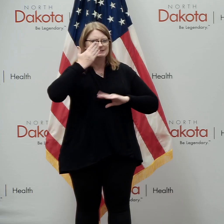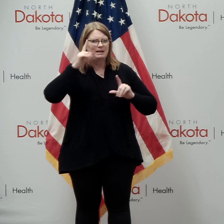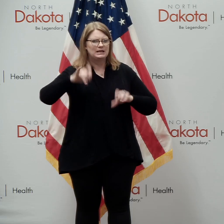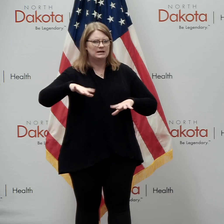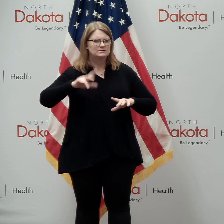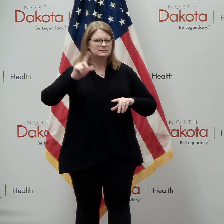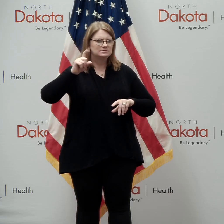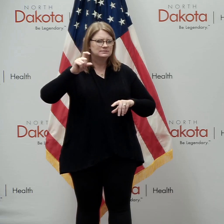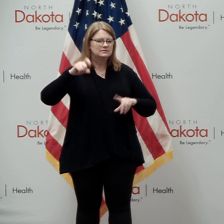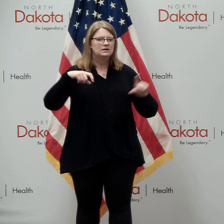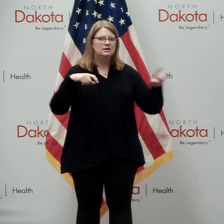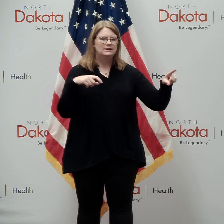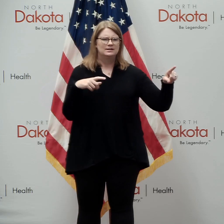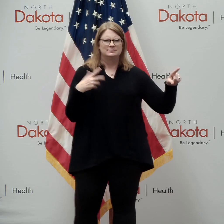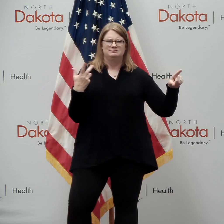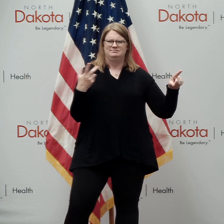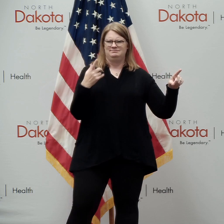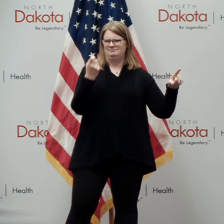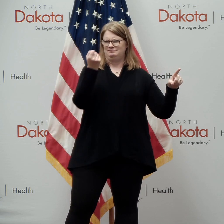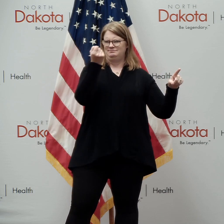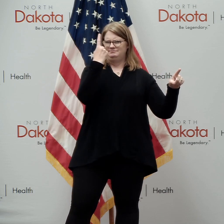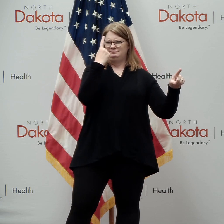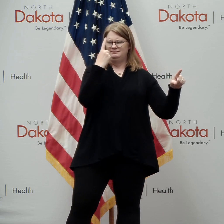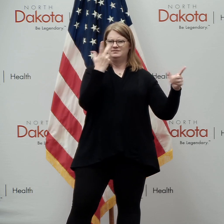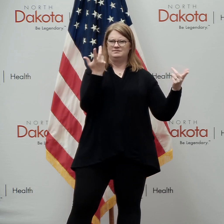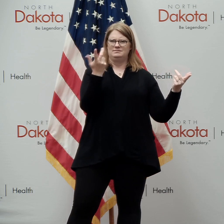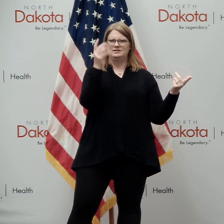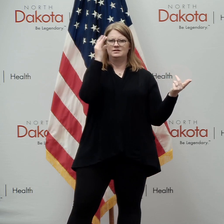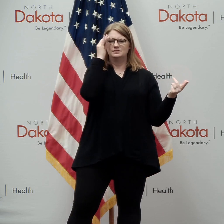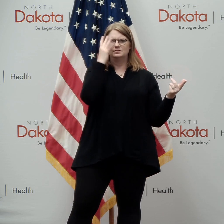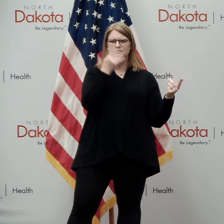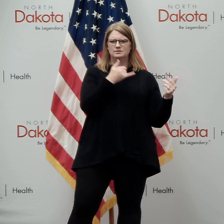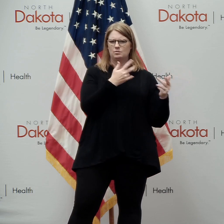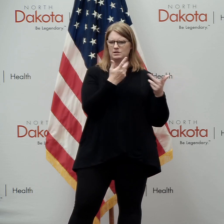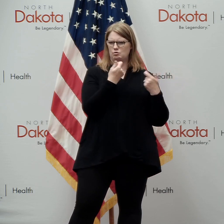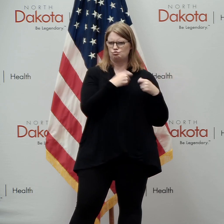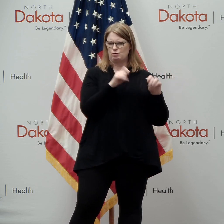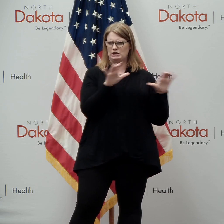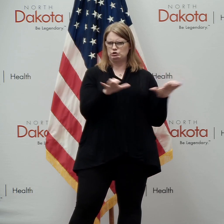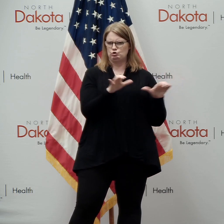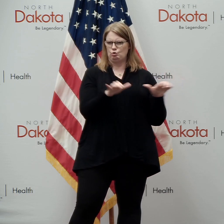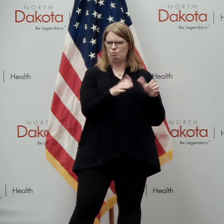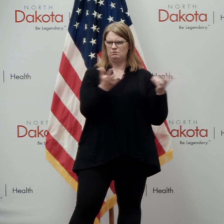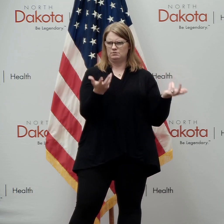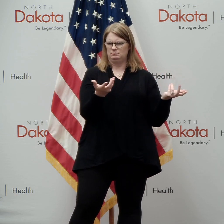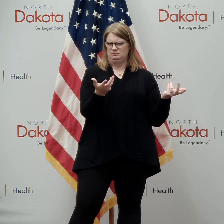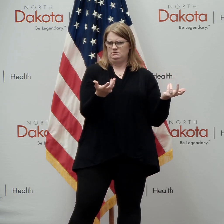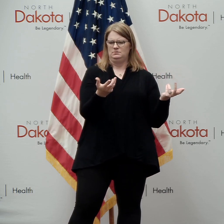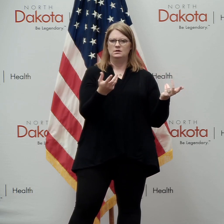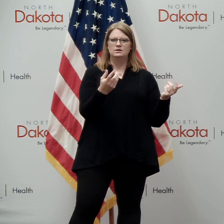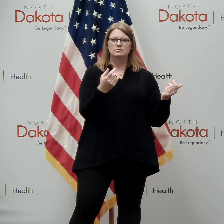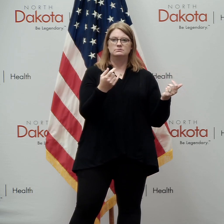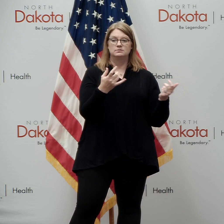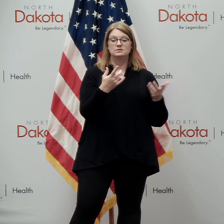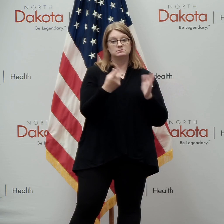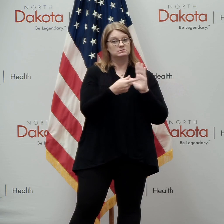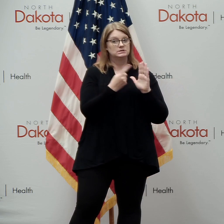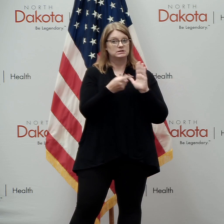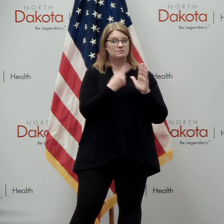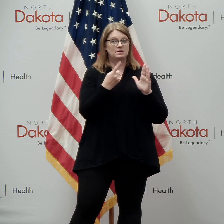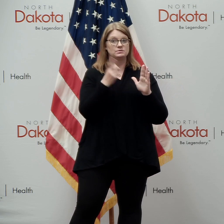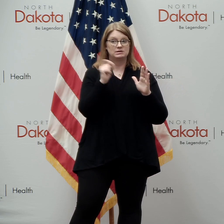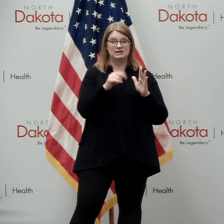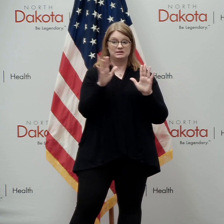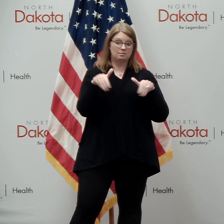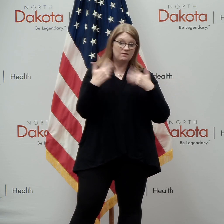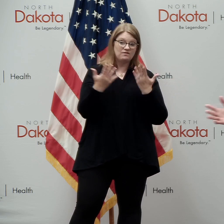it doesn't make sense to me, so I would have to understand what they were actually trying to do with that, because we need to do, there are times when we have to get